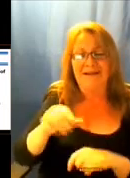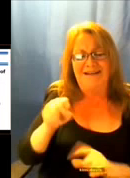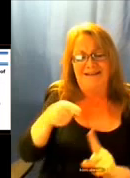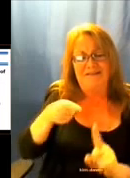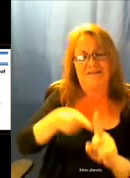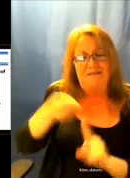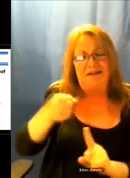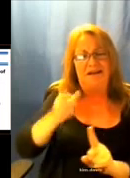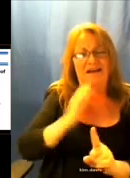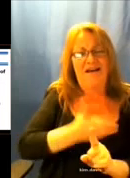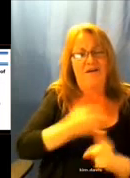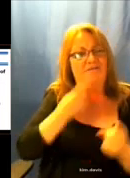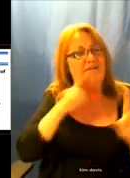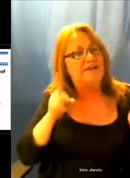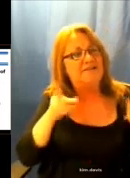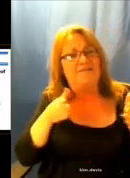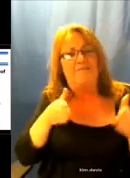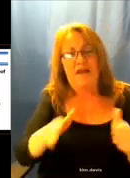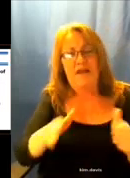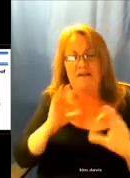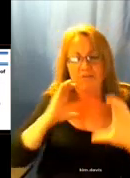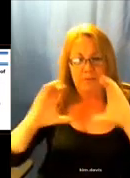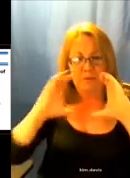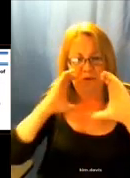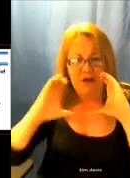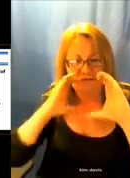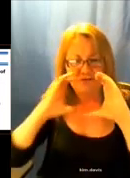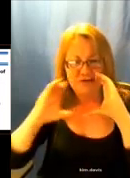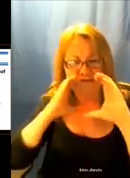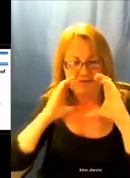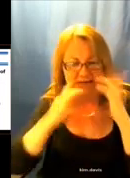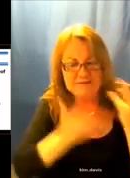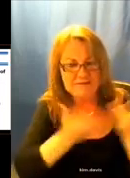many common problems out there that